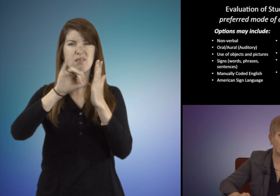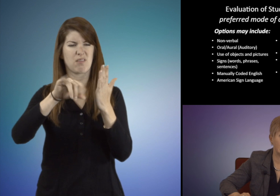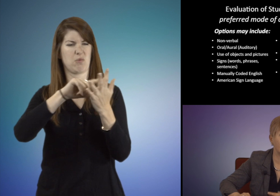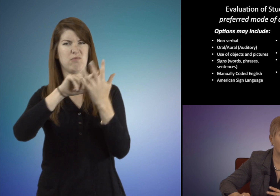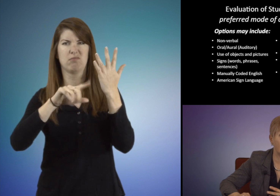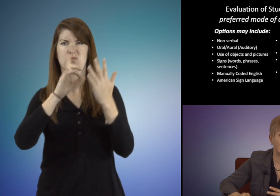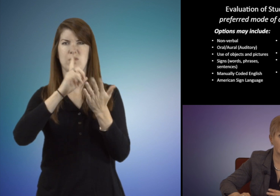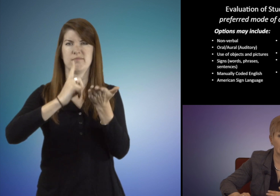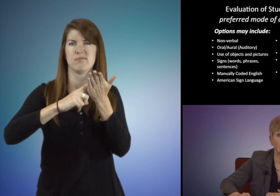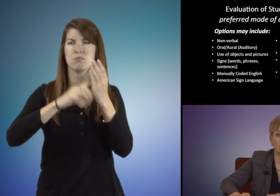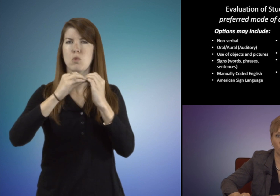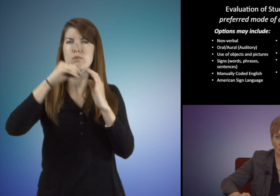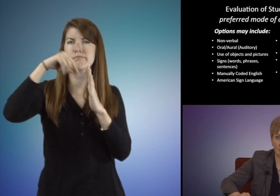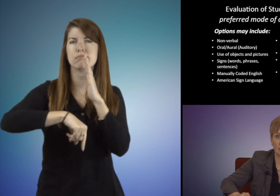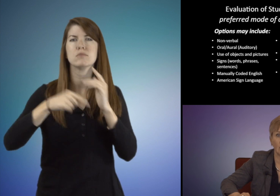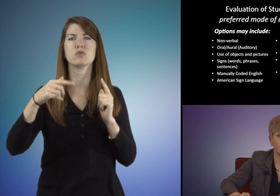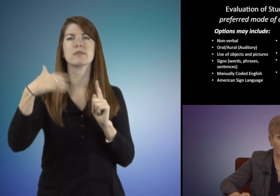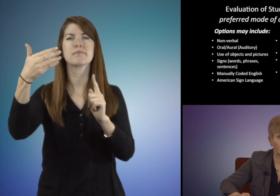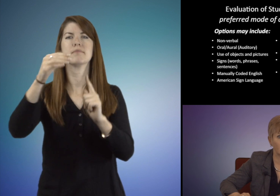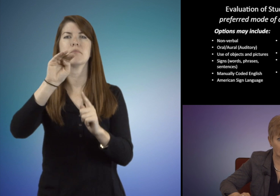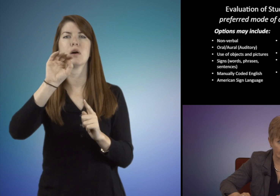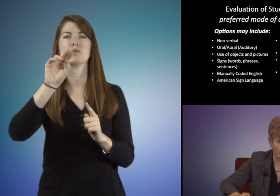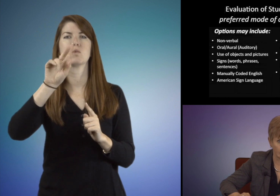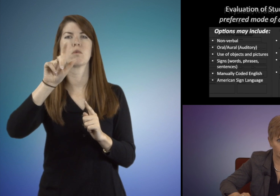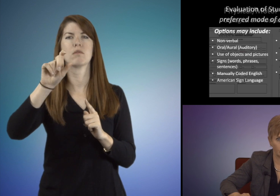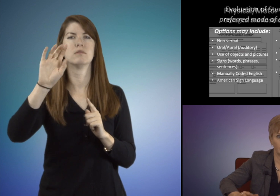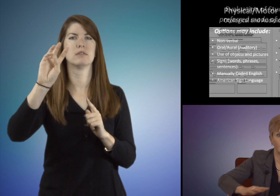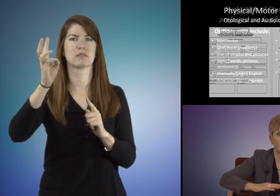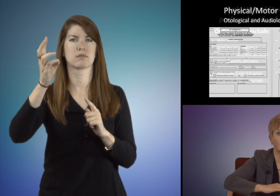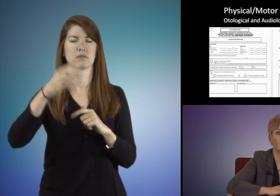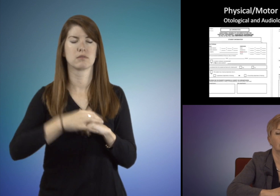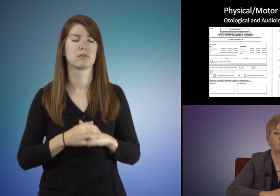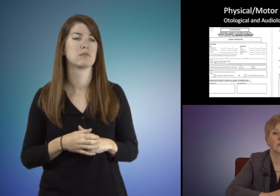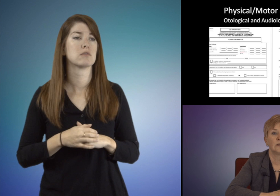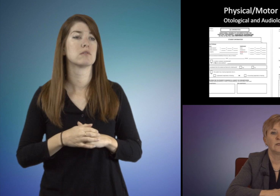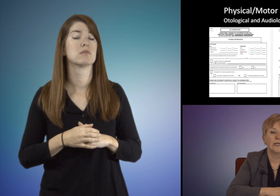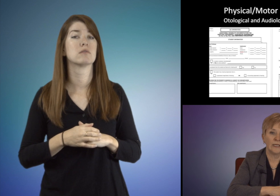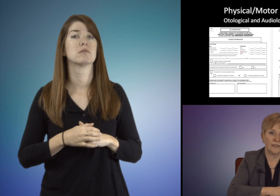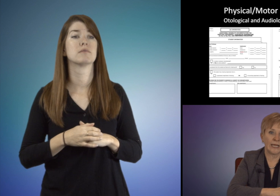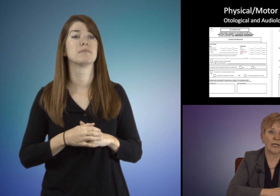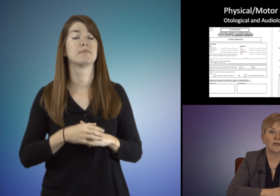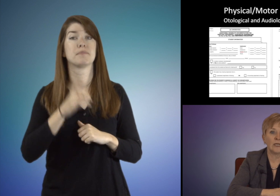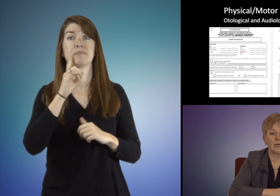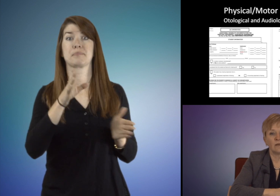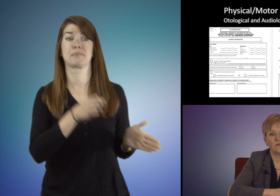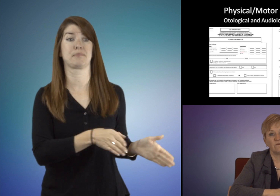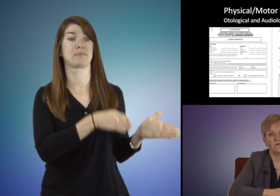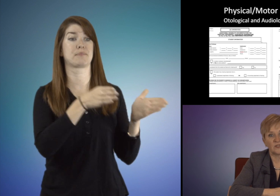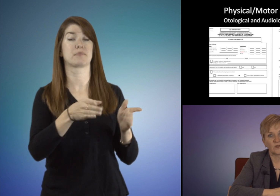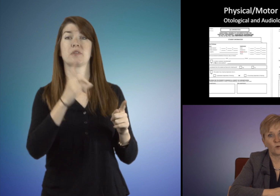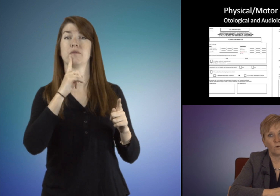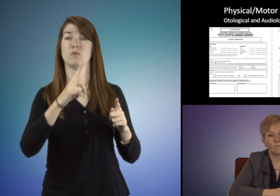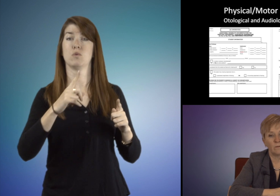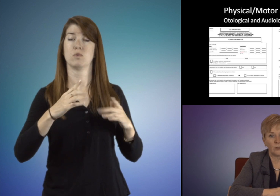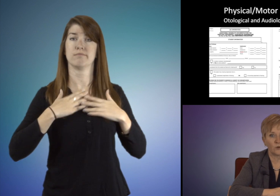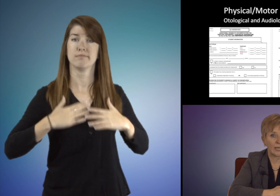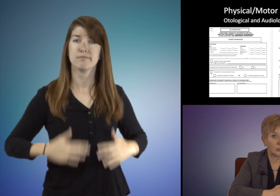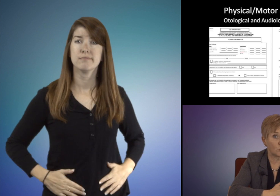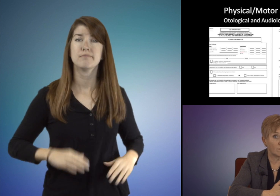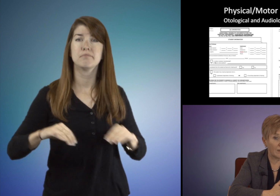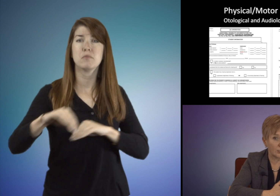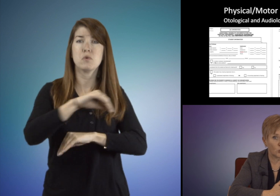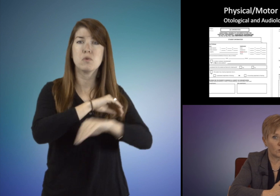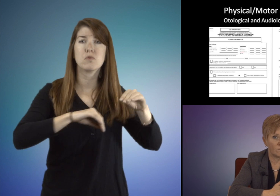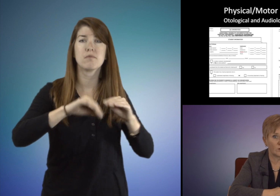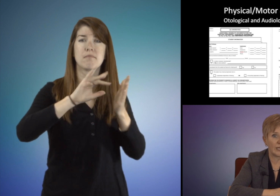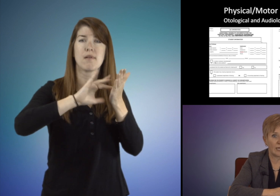Again, these will be discussed in more detail in Module 6. In the area of physical, motor, and